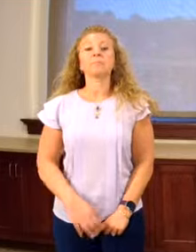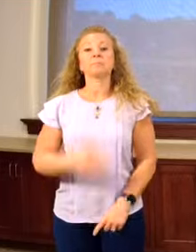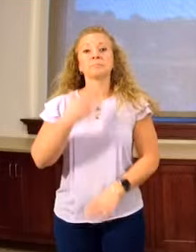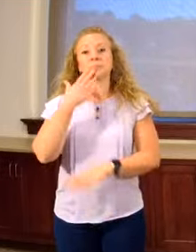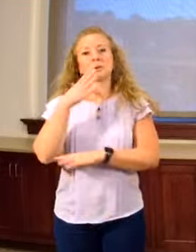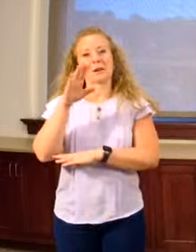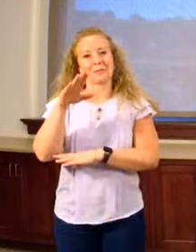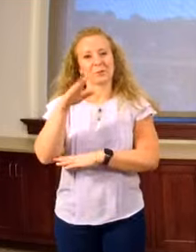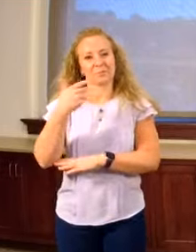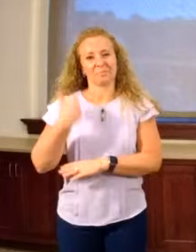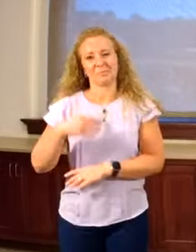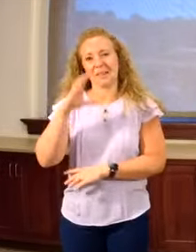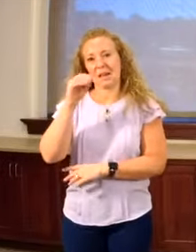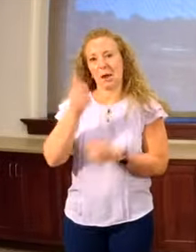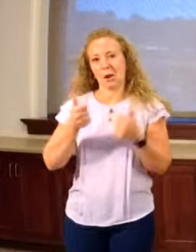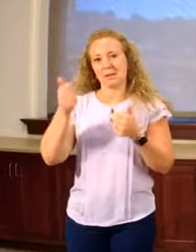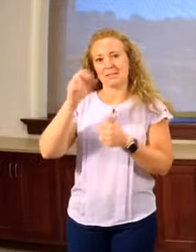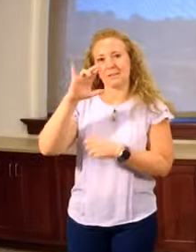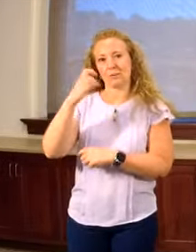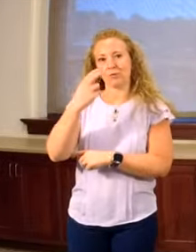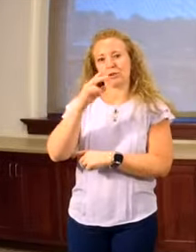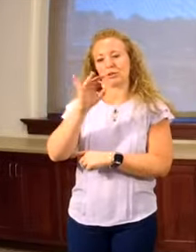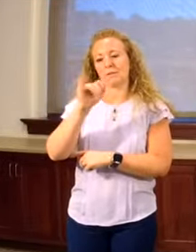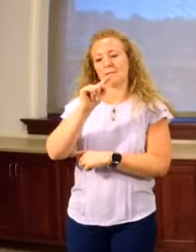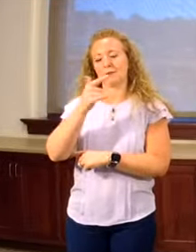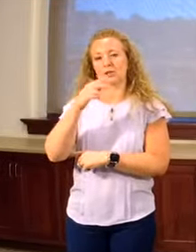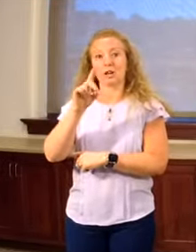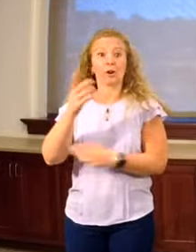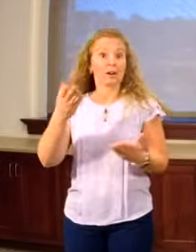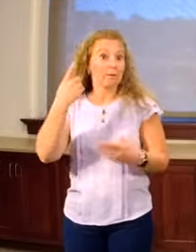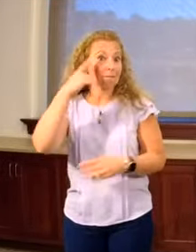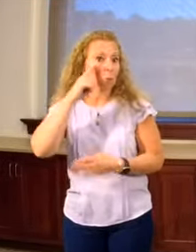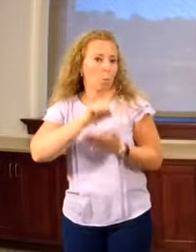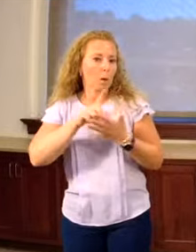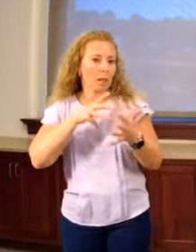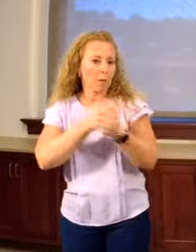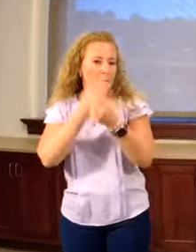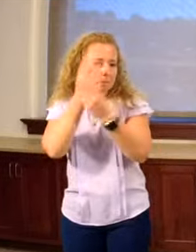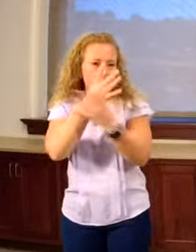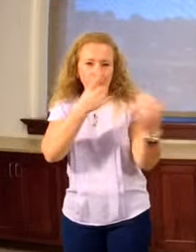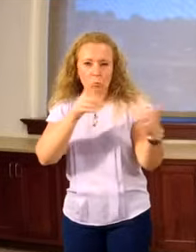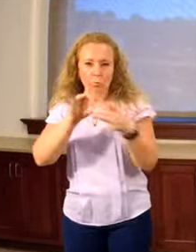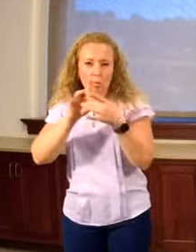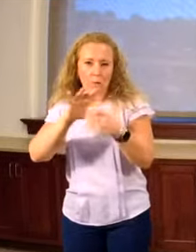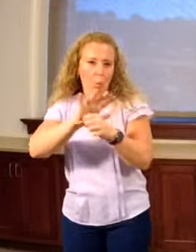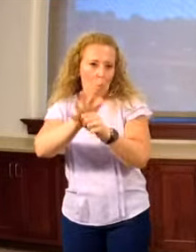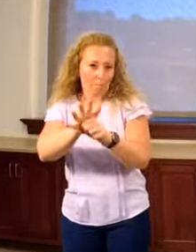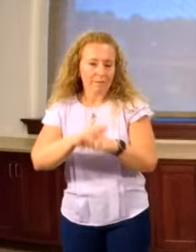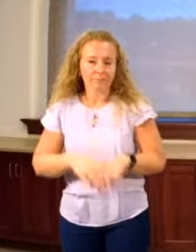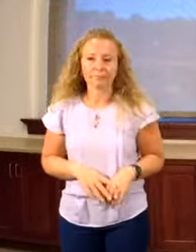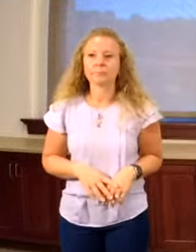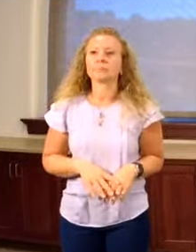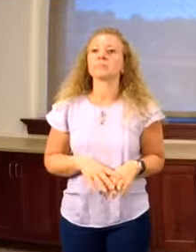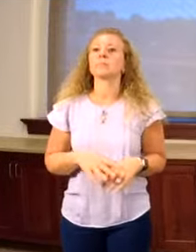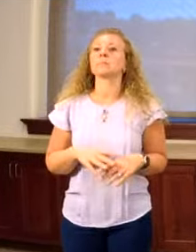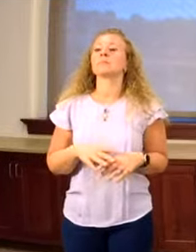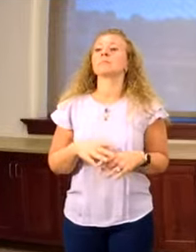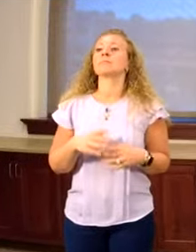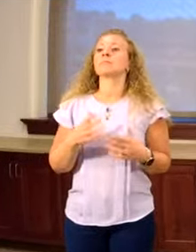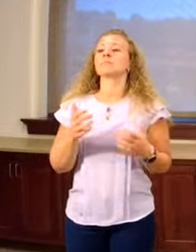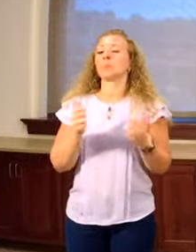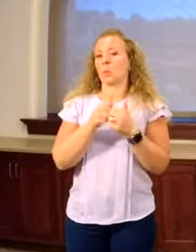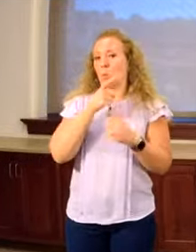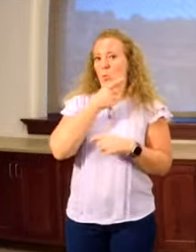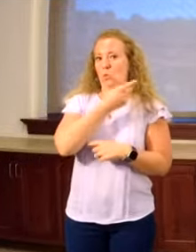Good afternoon. County Executive Rich Fitzgerald here, giving our weekly update on COVID-19, and with Dr.